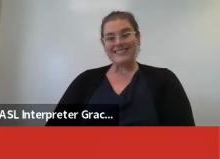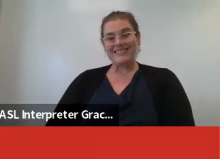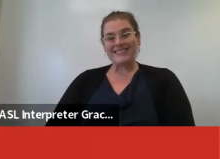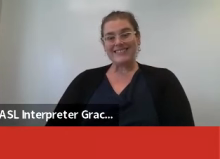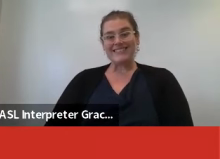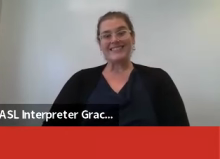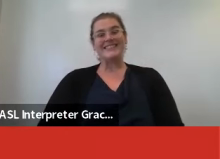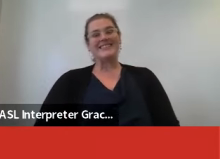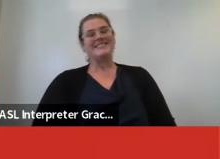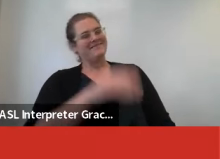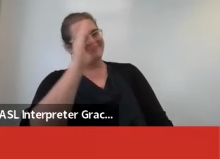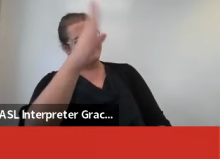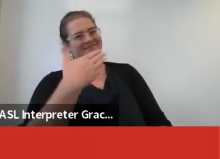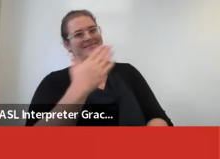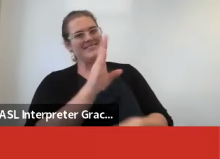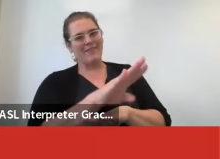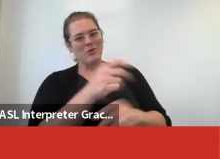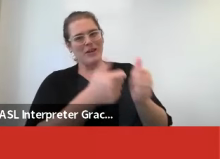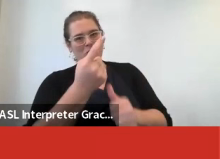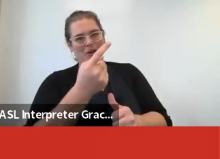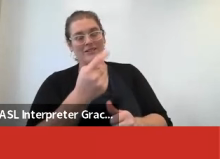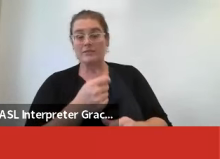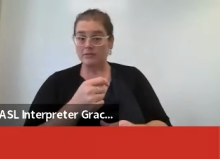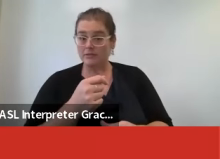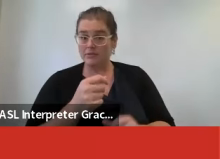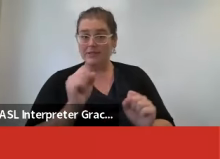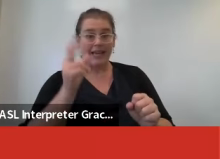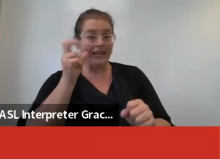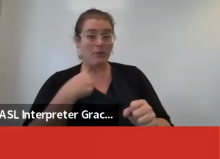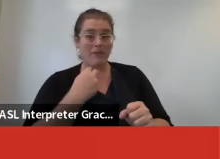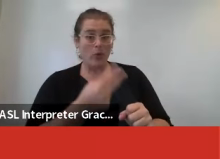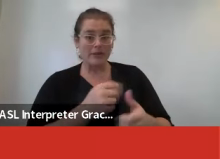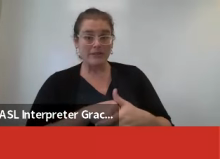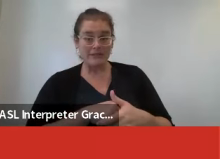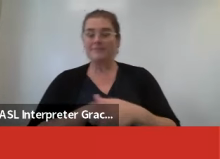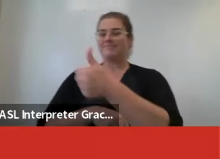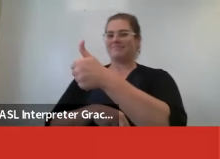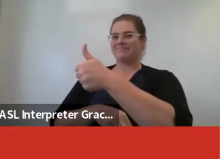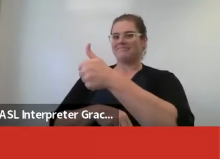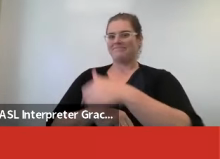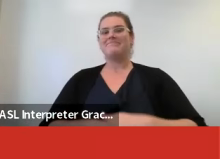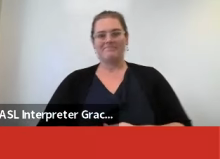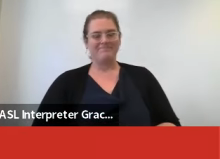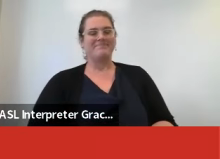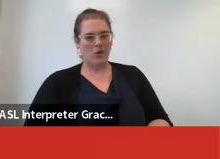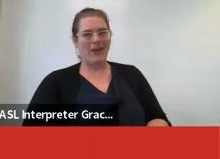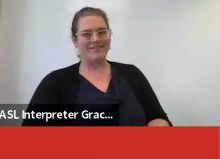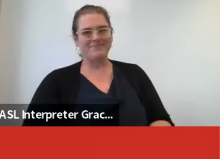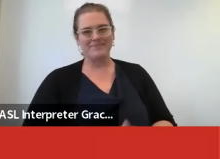Good afternoon, everyone. Are you able to hear me? Yes. Perfect.